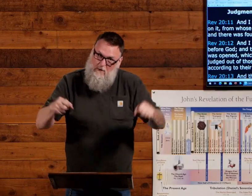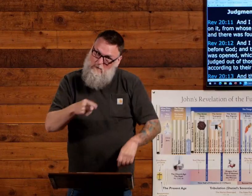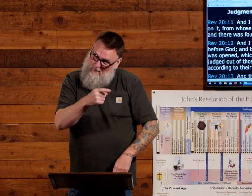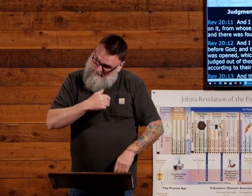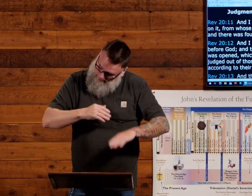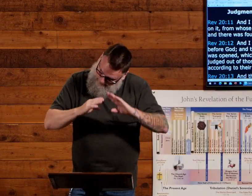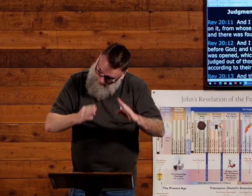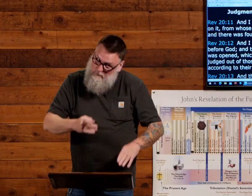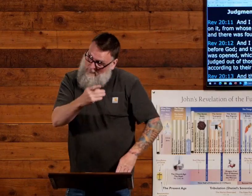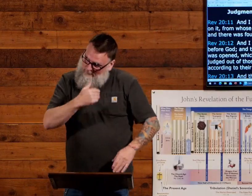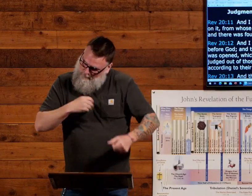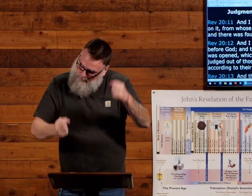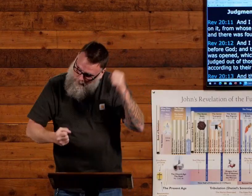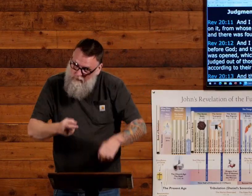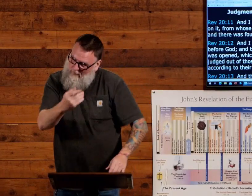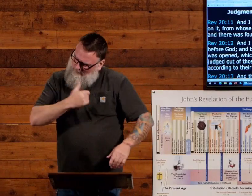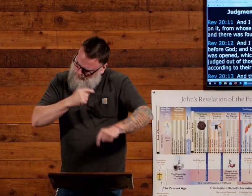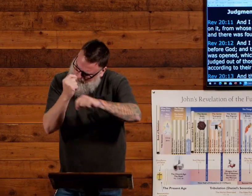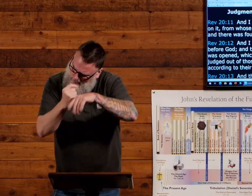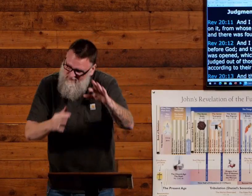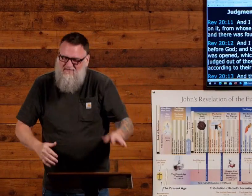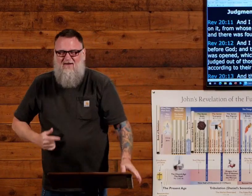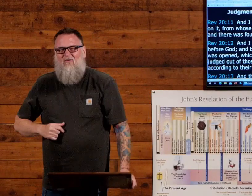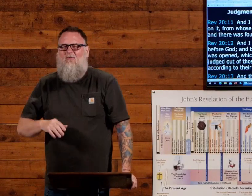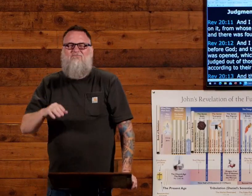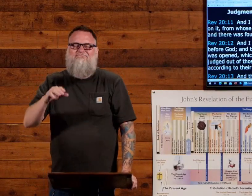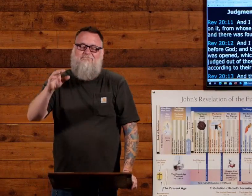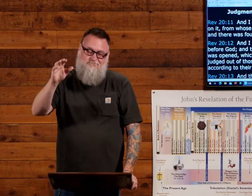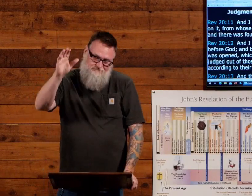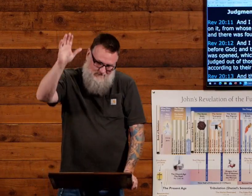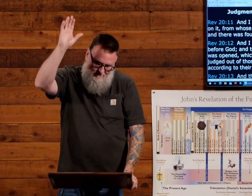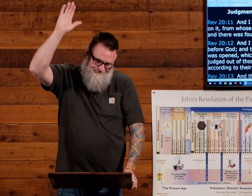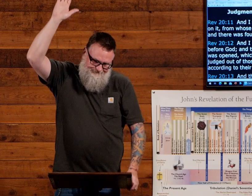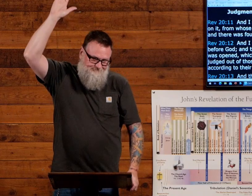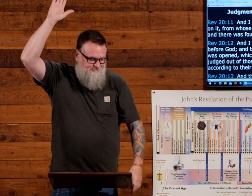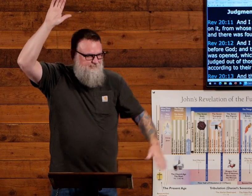People say, oh, James, you have a motorcycle, you have a house, you have a car, you have a truck, you have, yep,